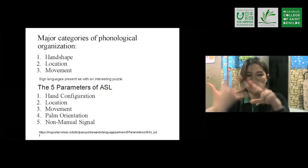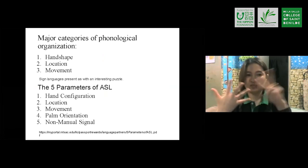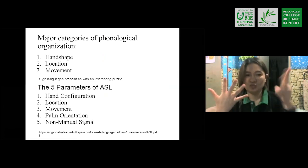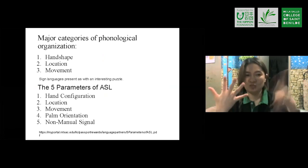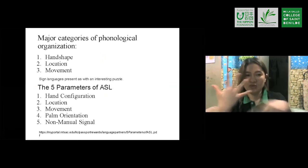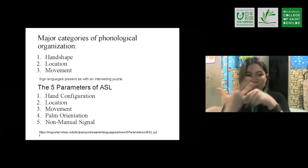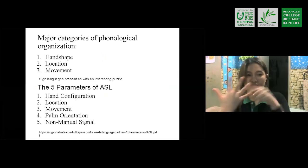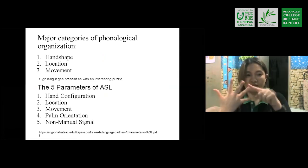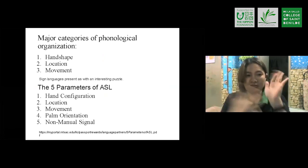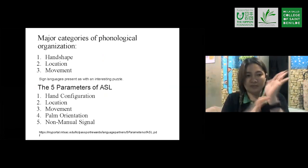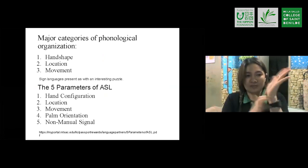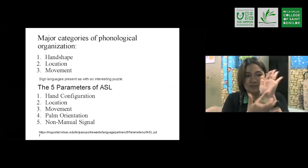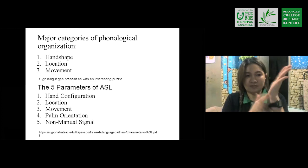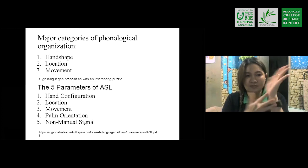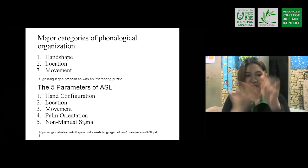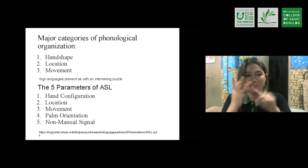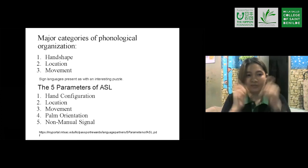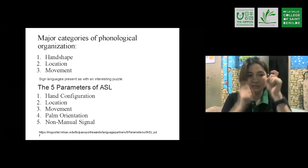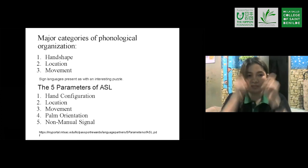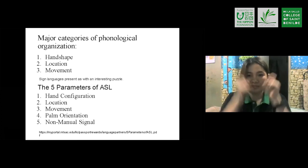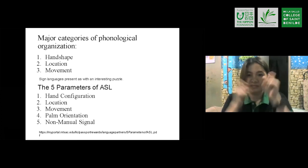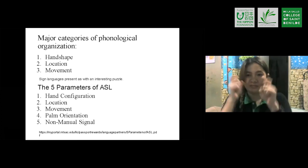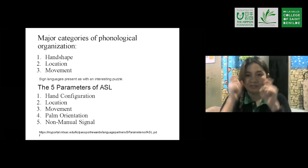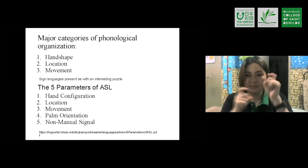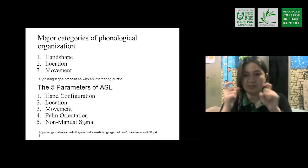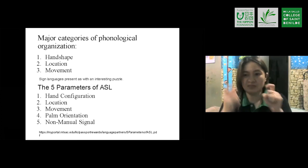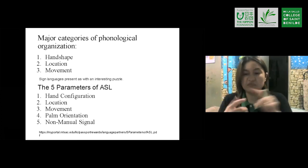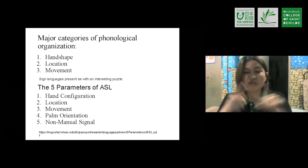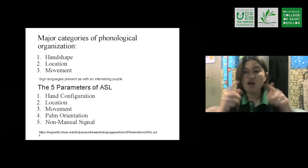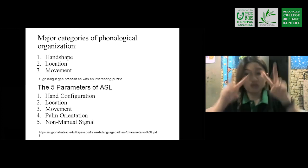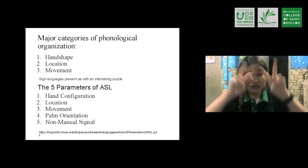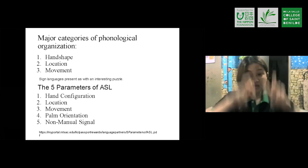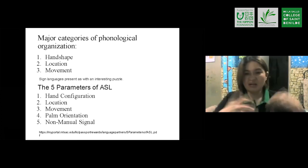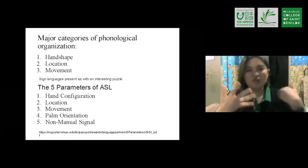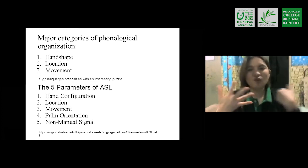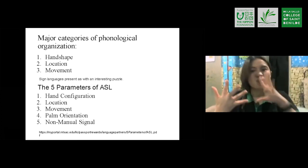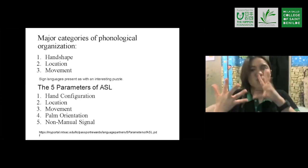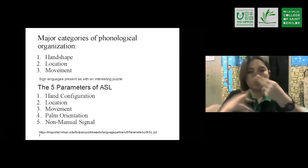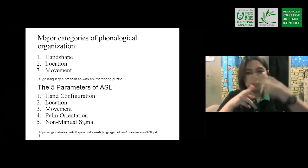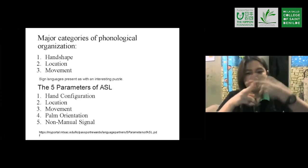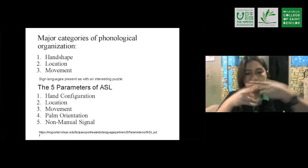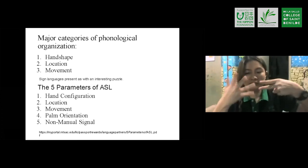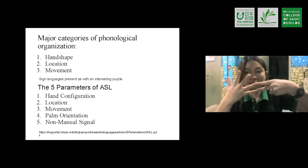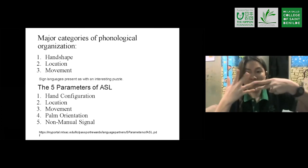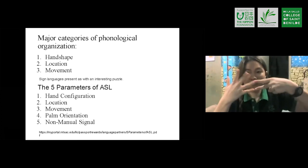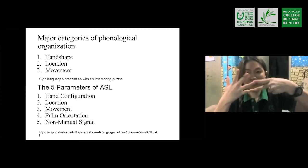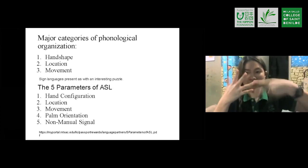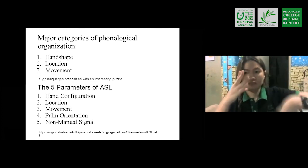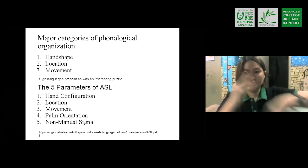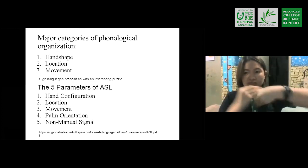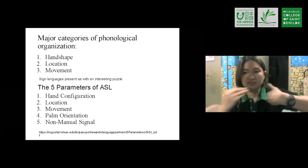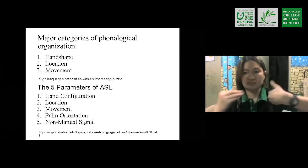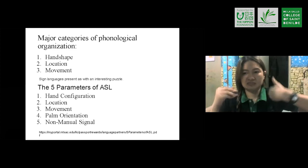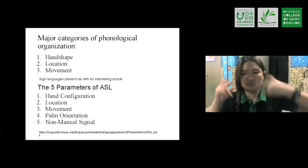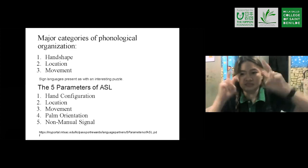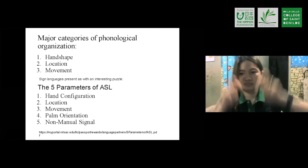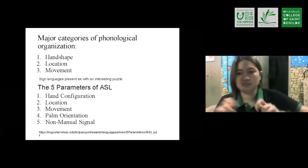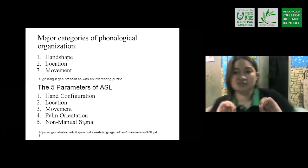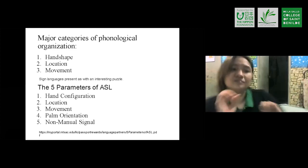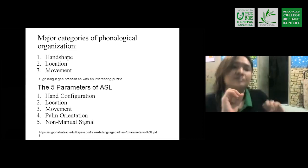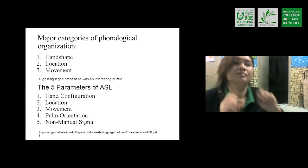And there was actually a fourth and fifth parameter, which had palm